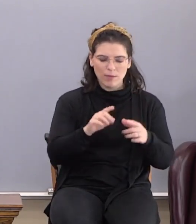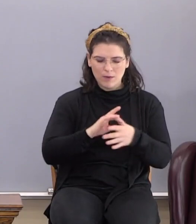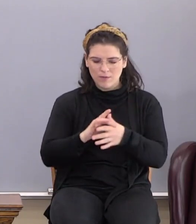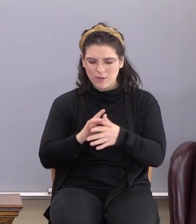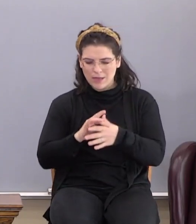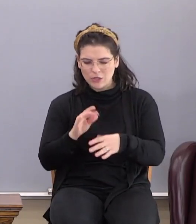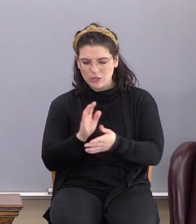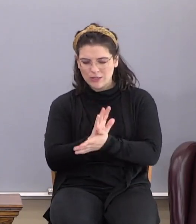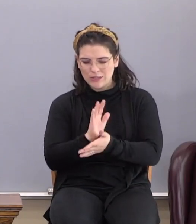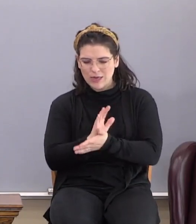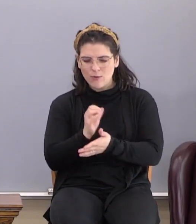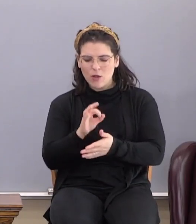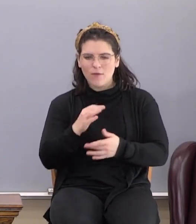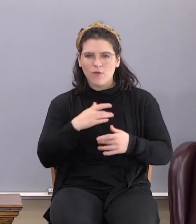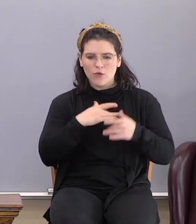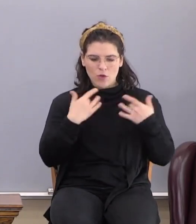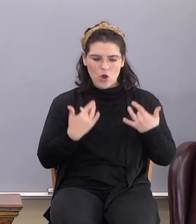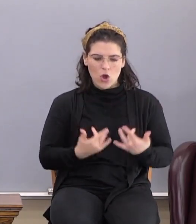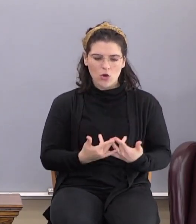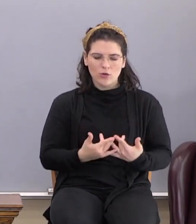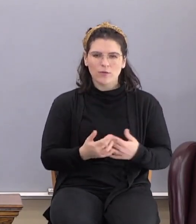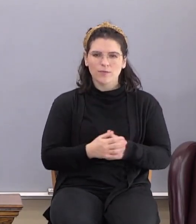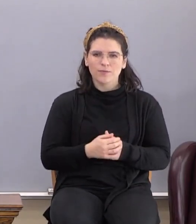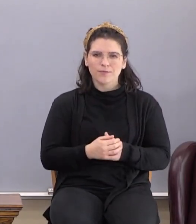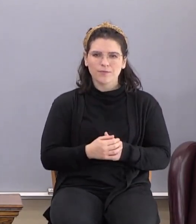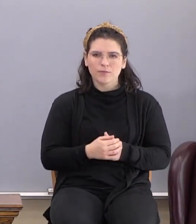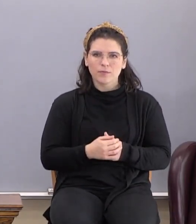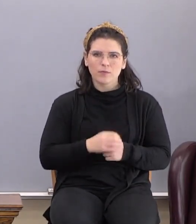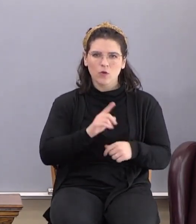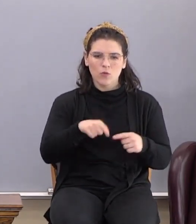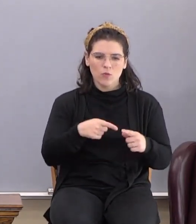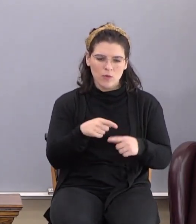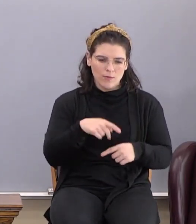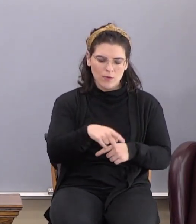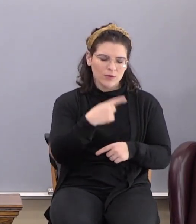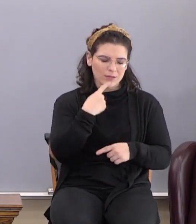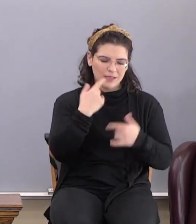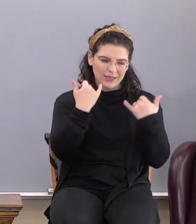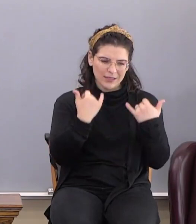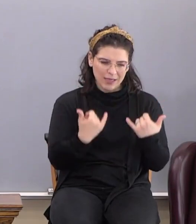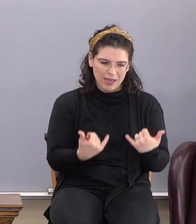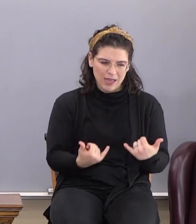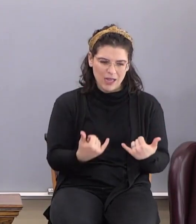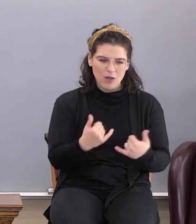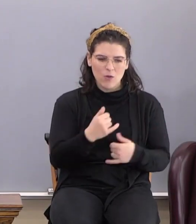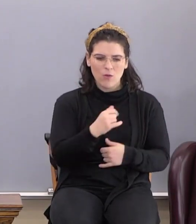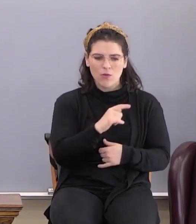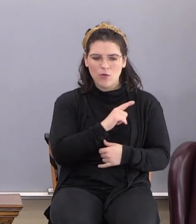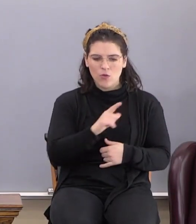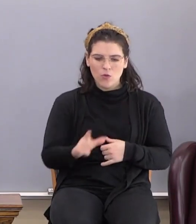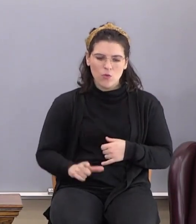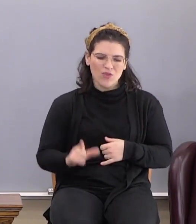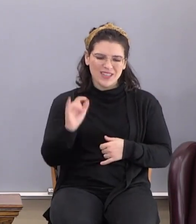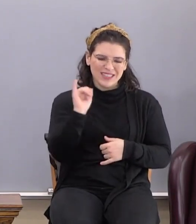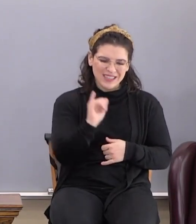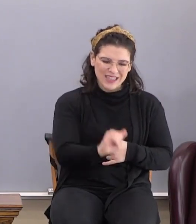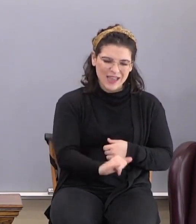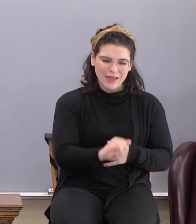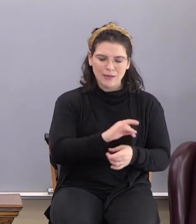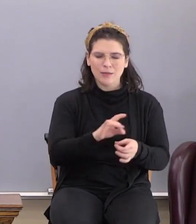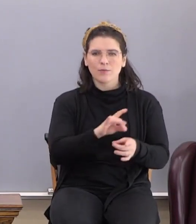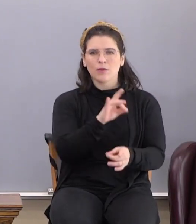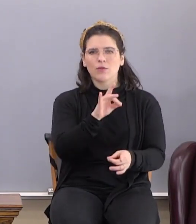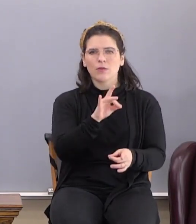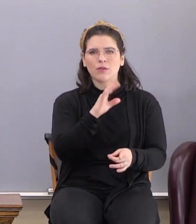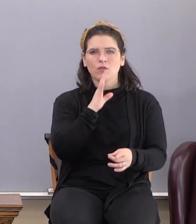fleshly tables of the heart. So when Paul says, now the Lord is that Spirit, he's referring